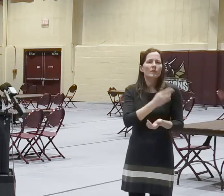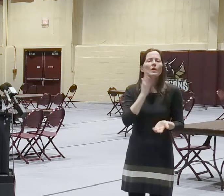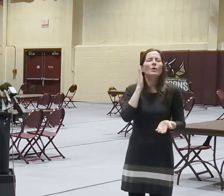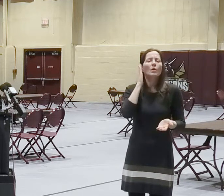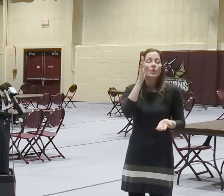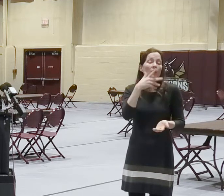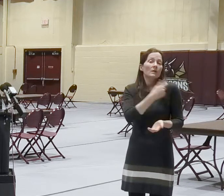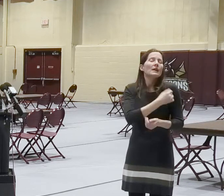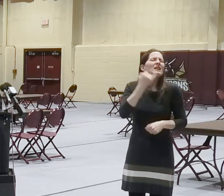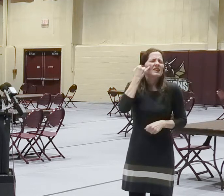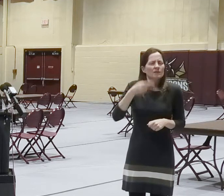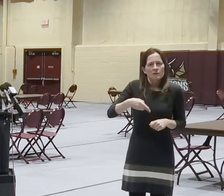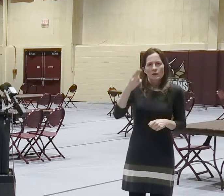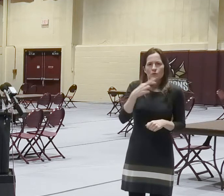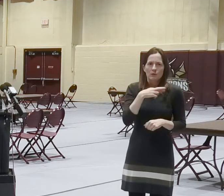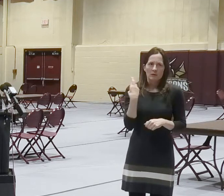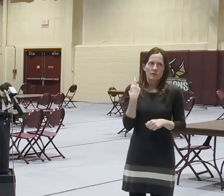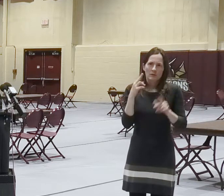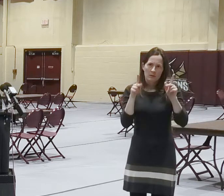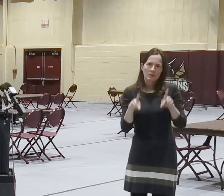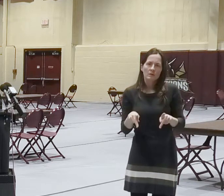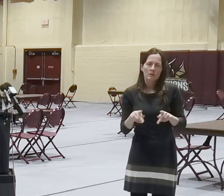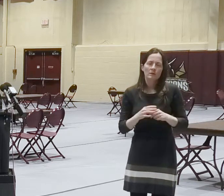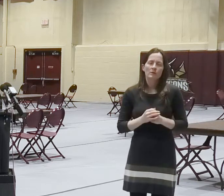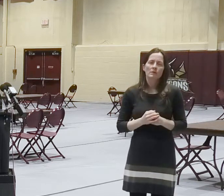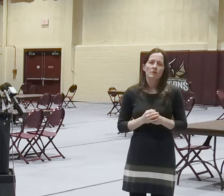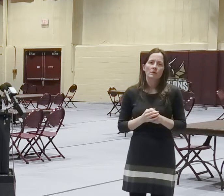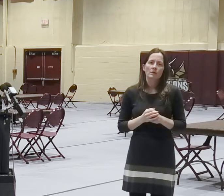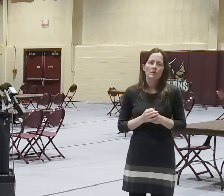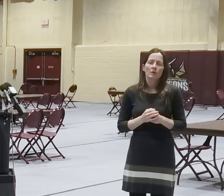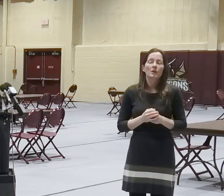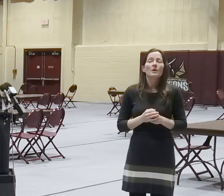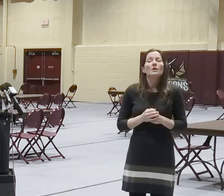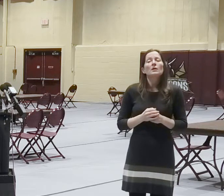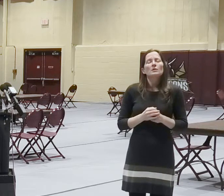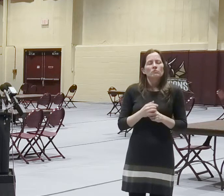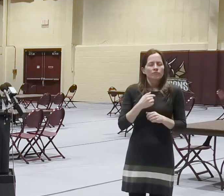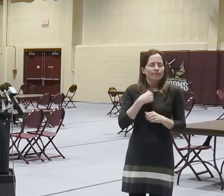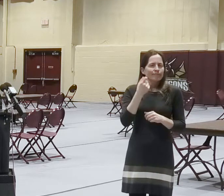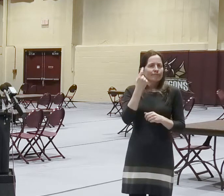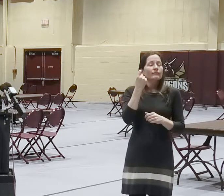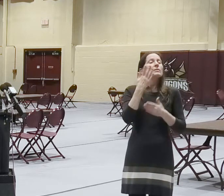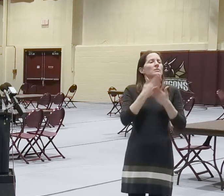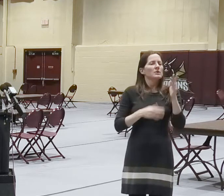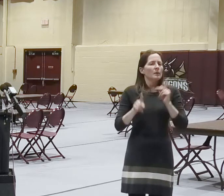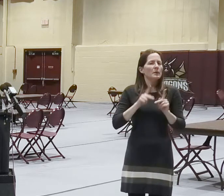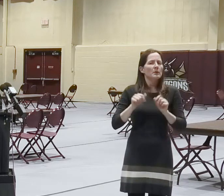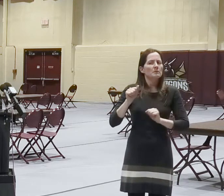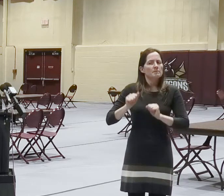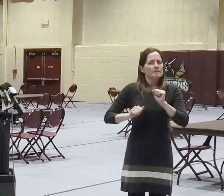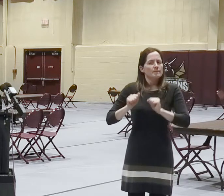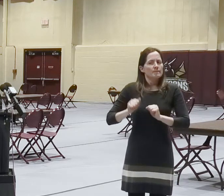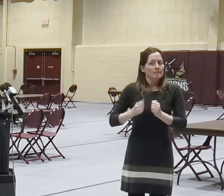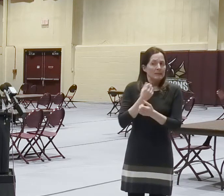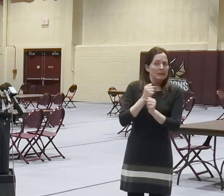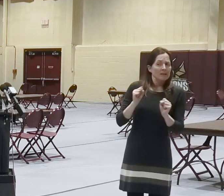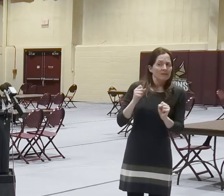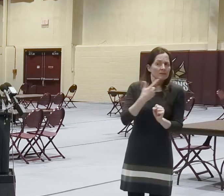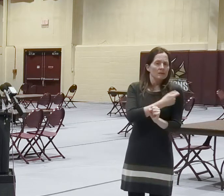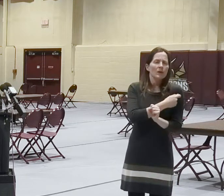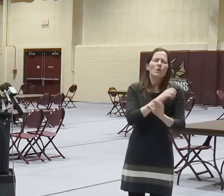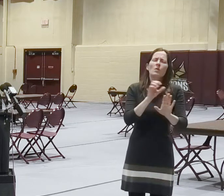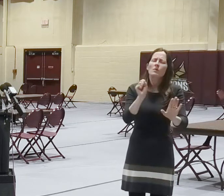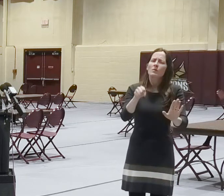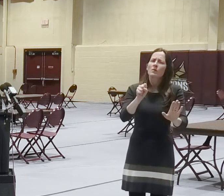high-risk patients. I understand some are skeptical or concerned about vaccination. These vaccines are safe,